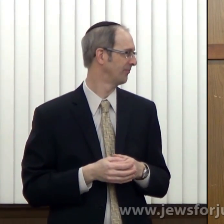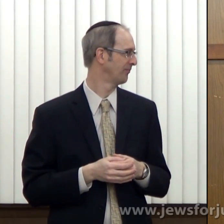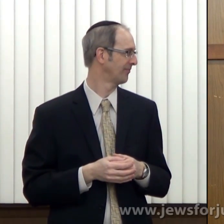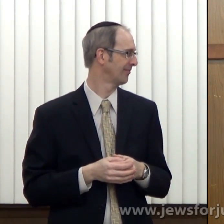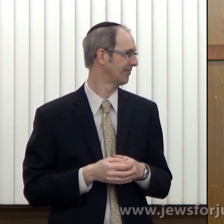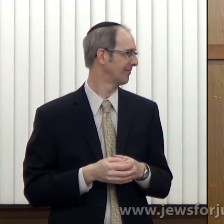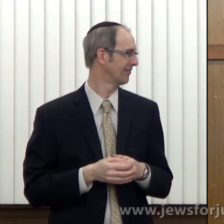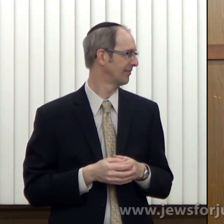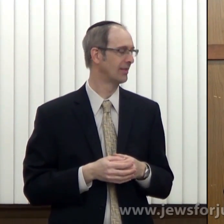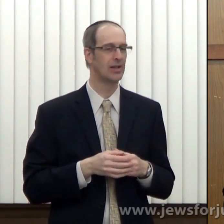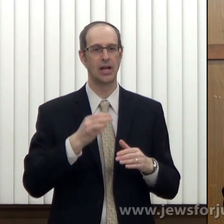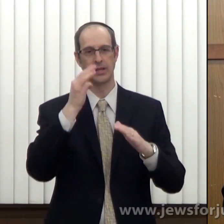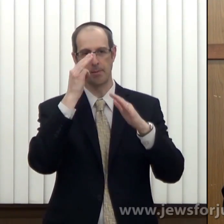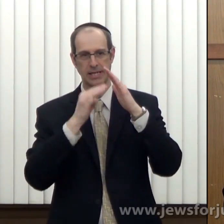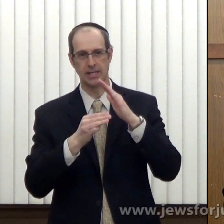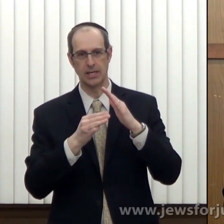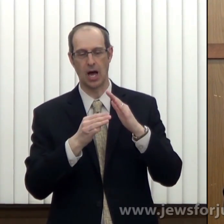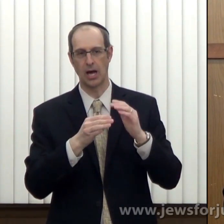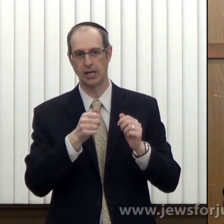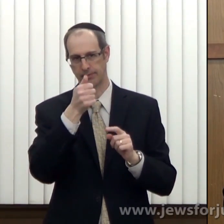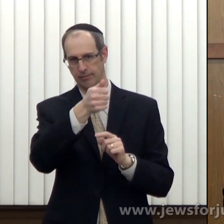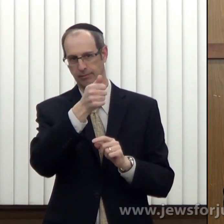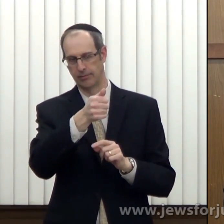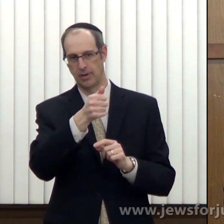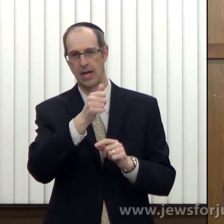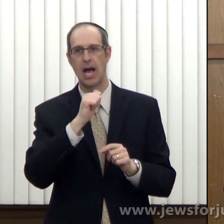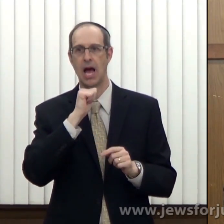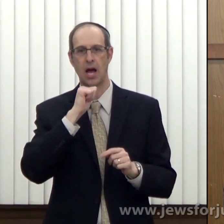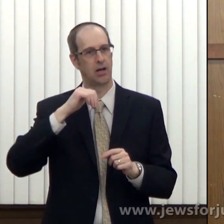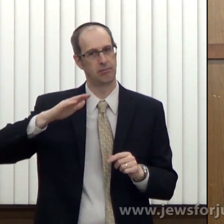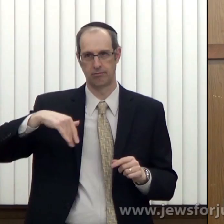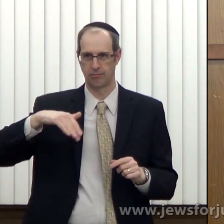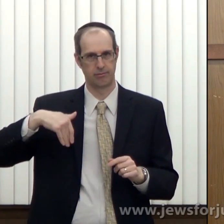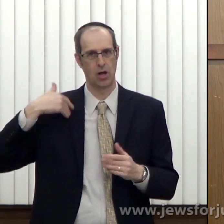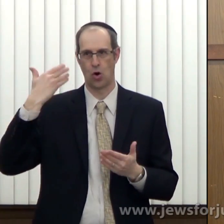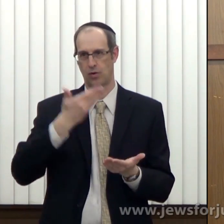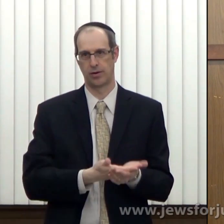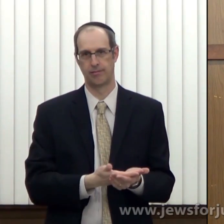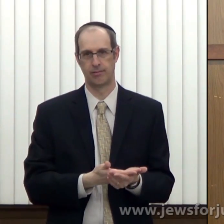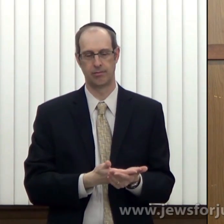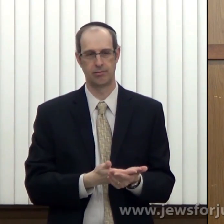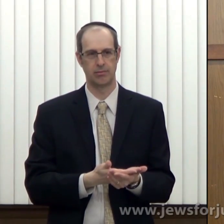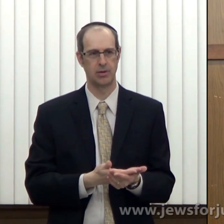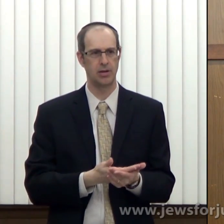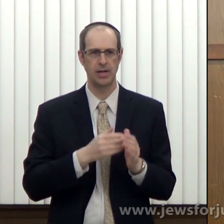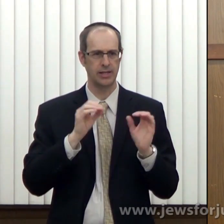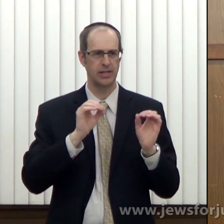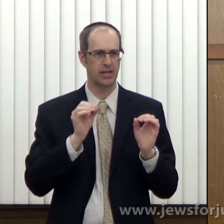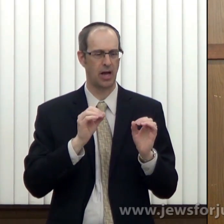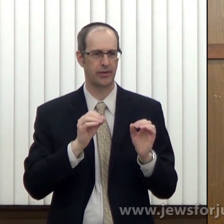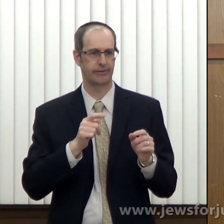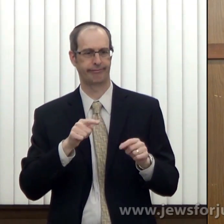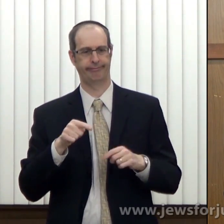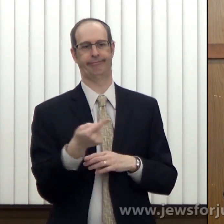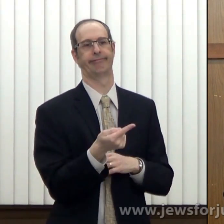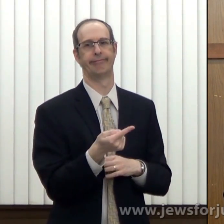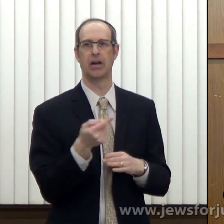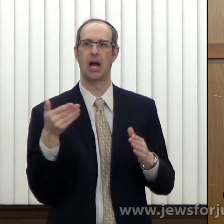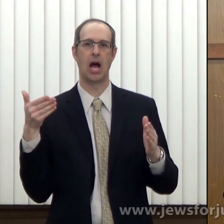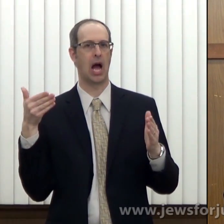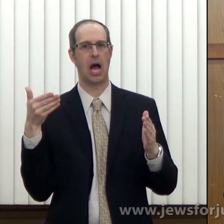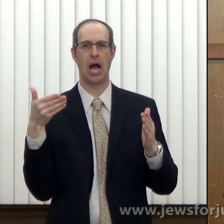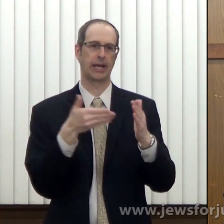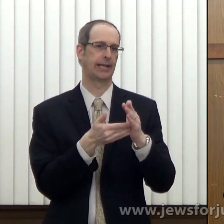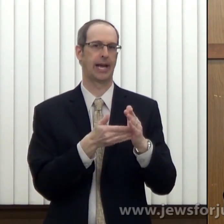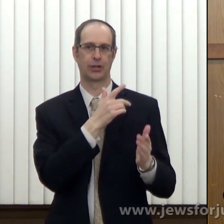that the Messiah has not yet come. It's nothing personal against